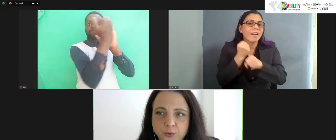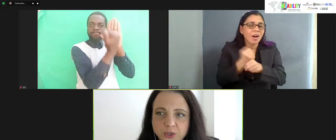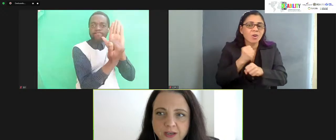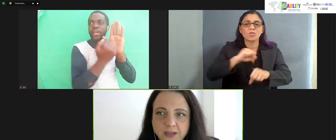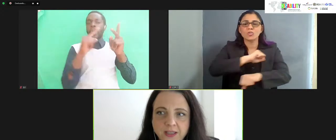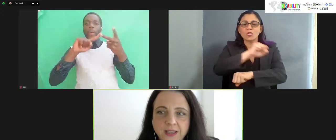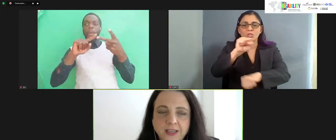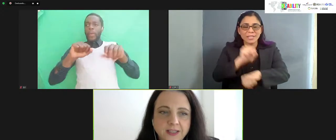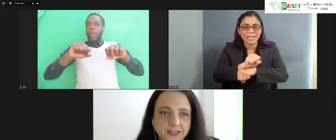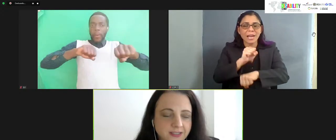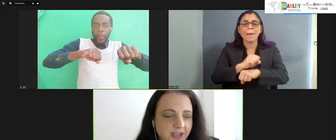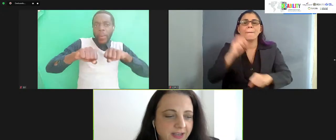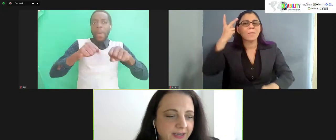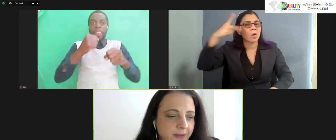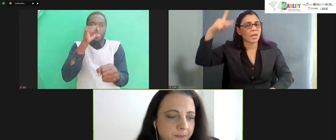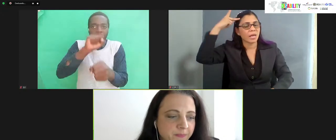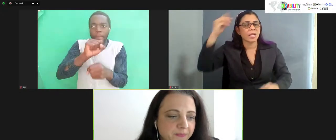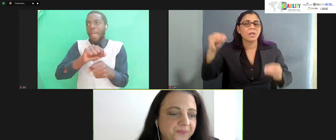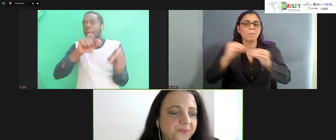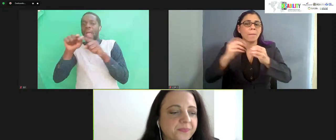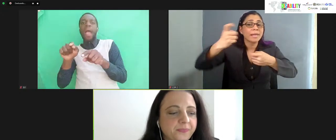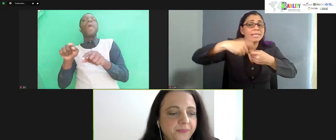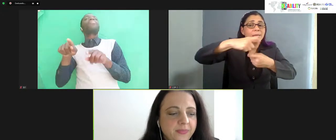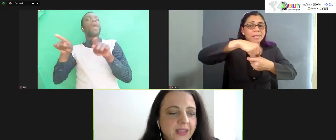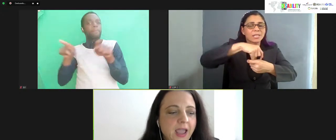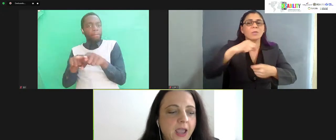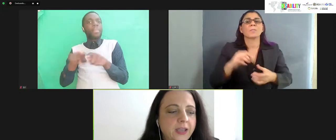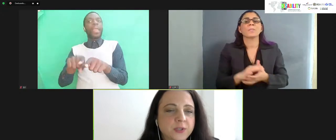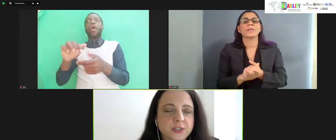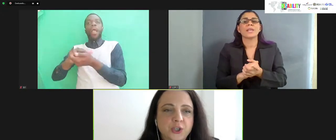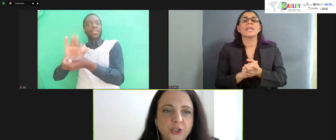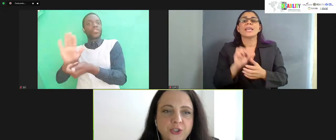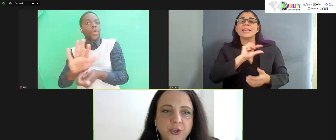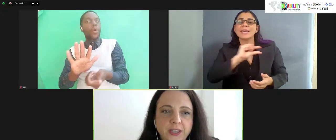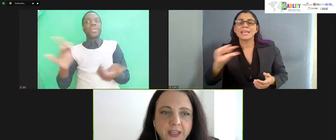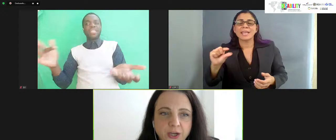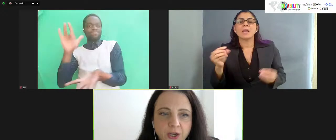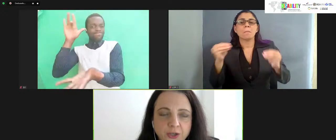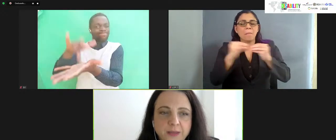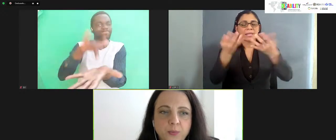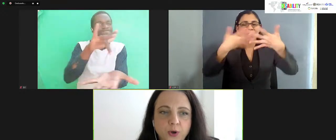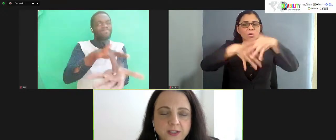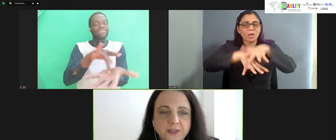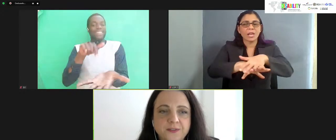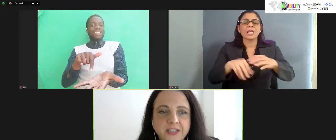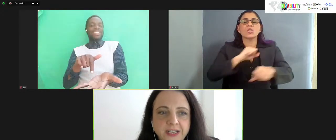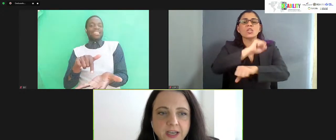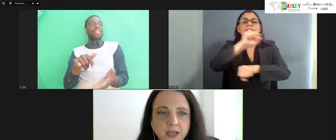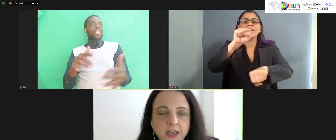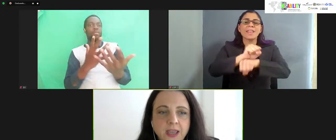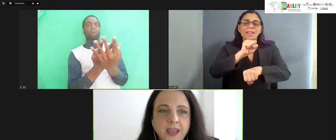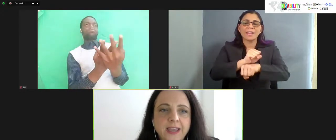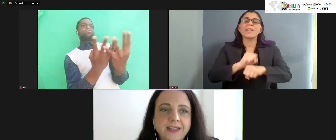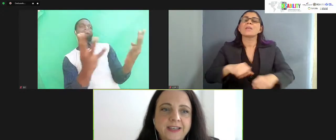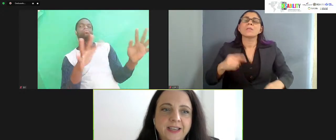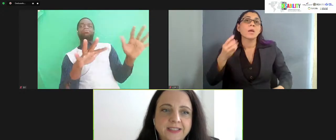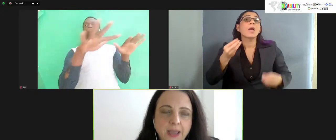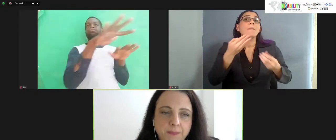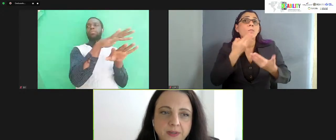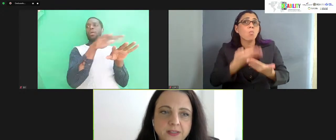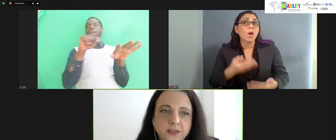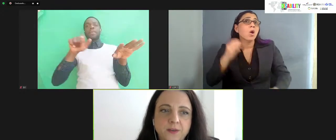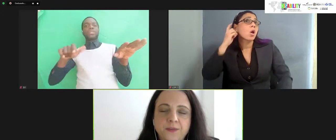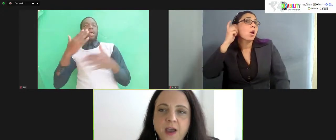inclusion in society it was good to hear the importance of data and